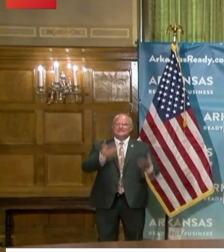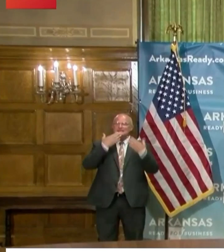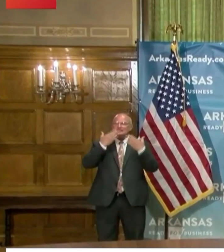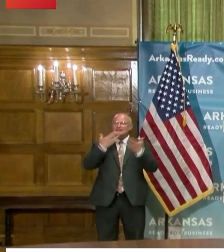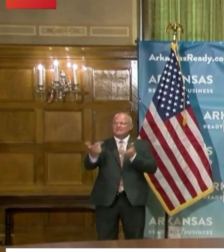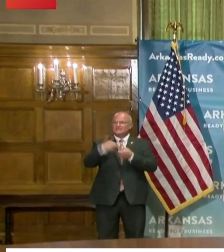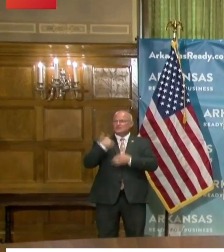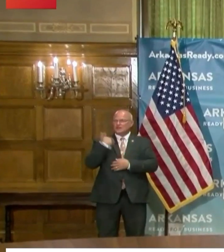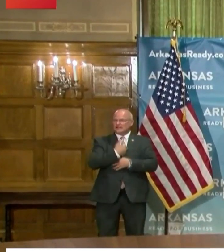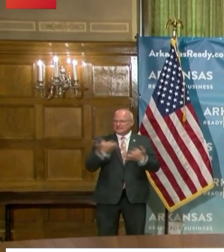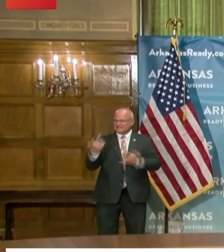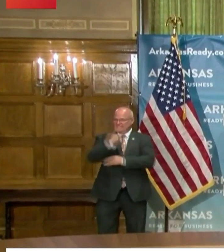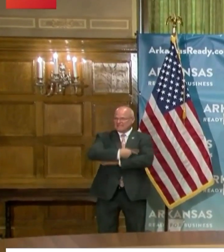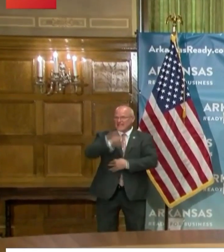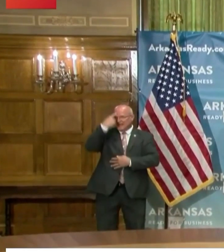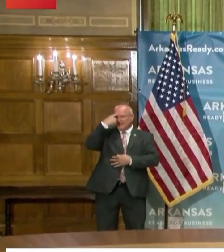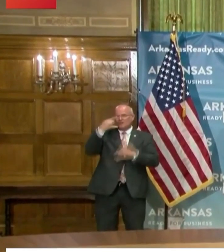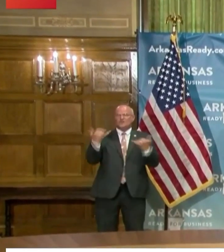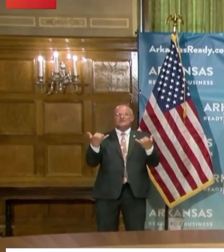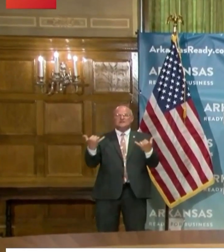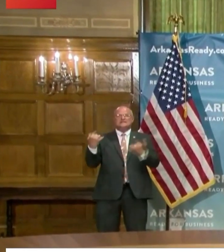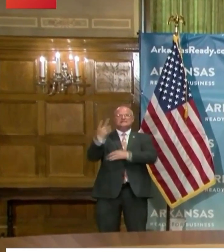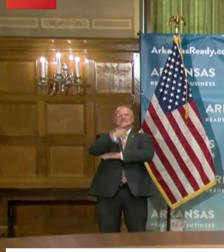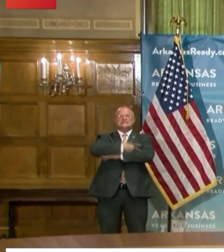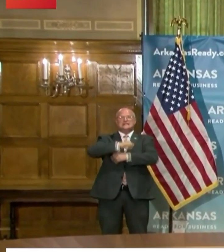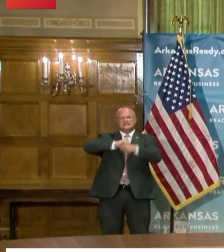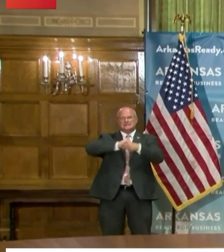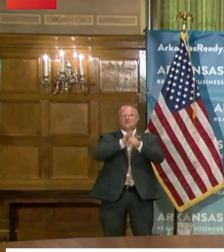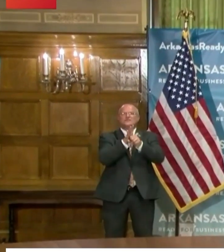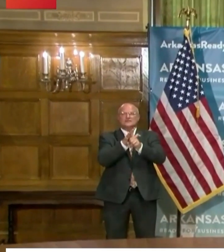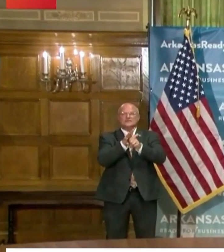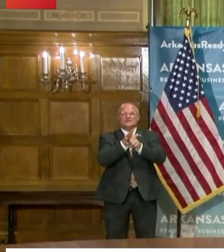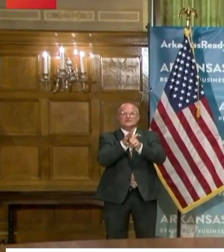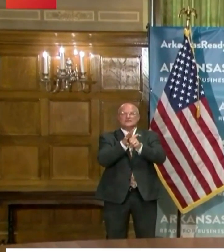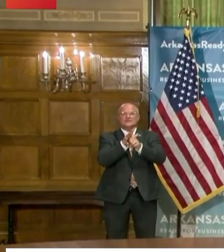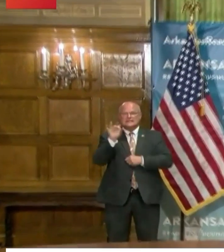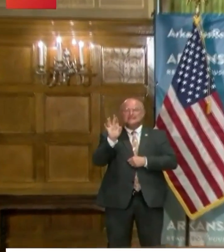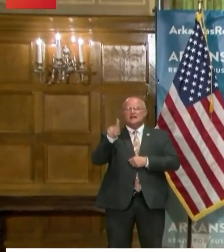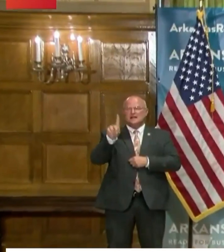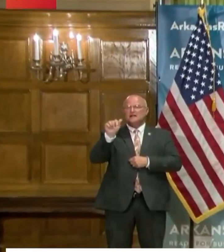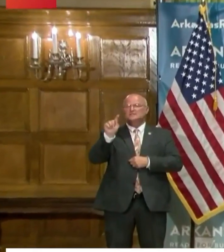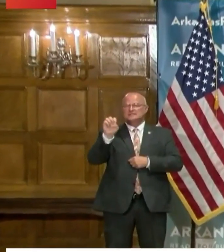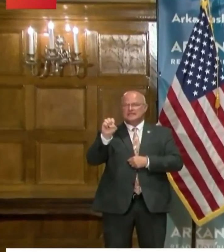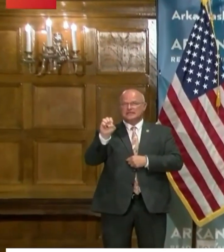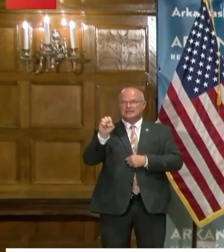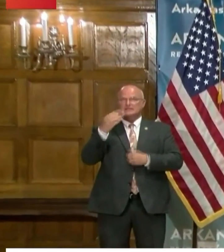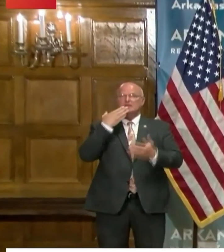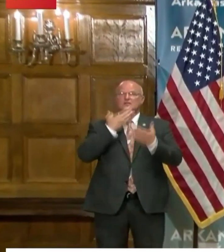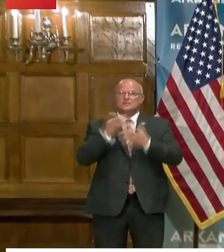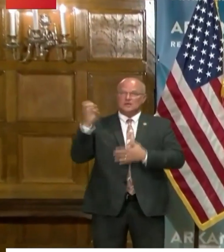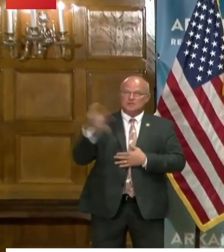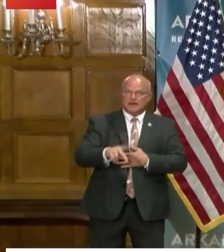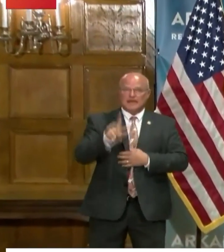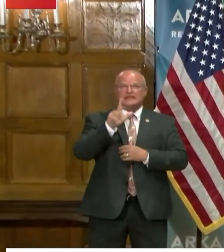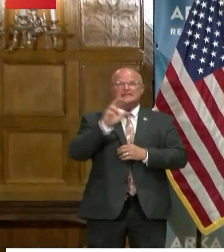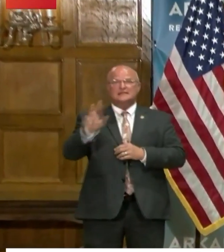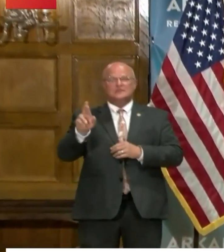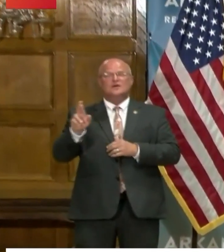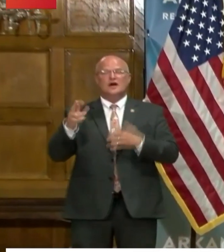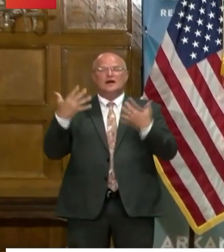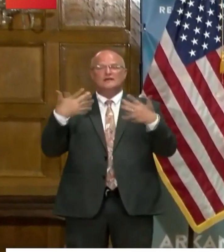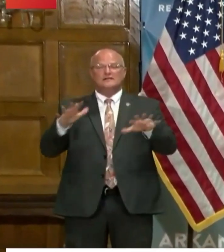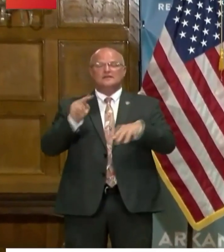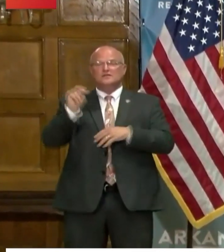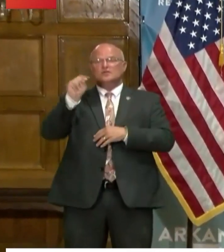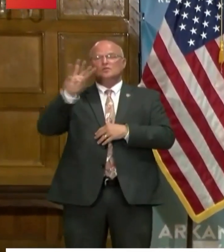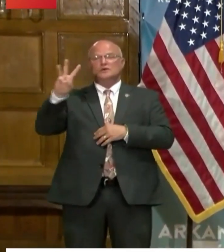Thank you for joining me today for today's COVID-19 update. It is good to be back in Little Rock after being